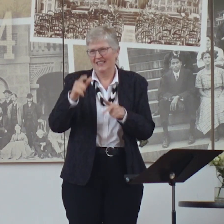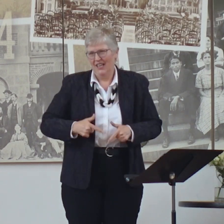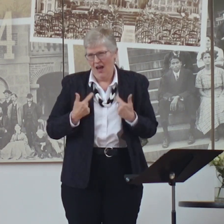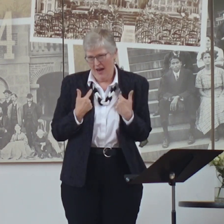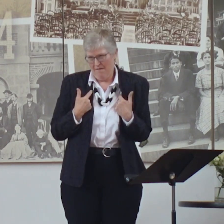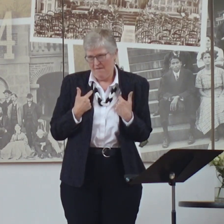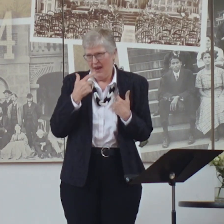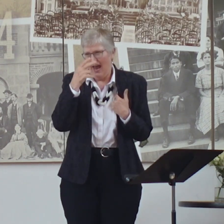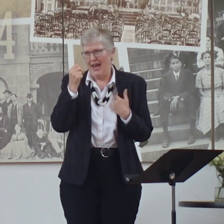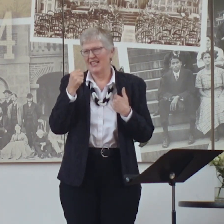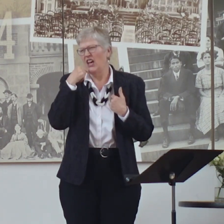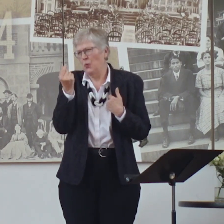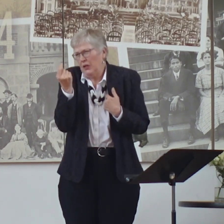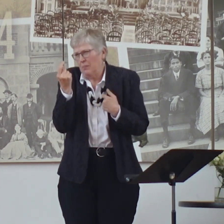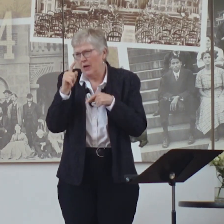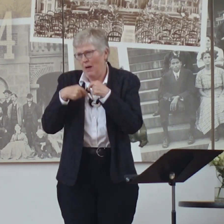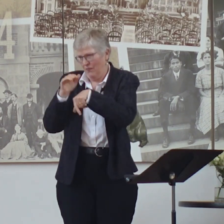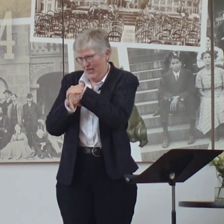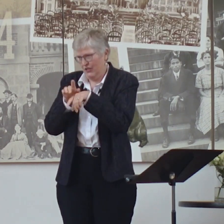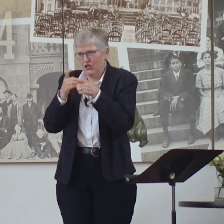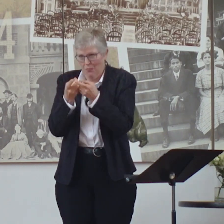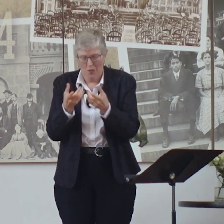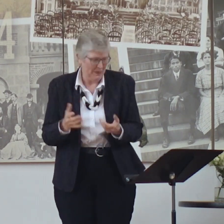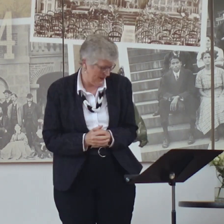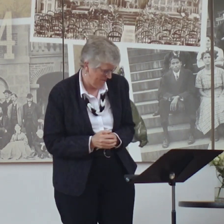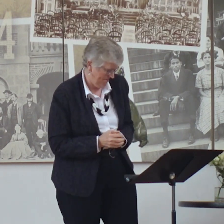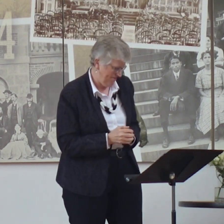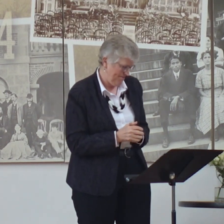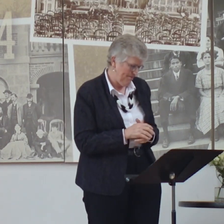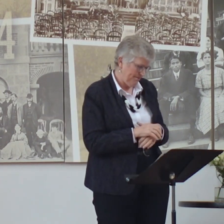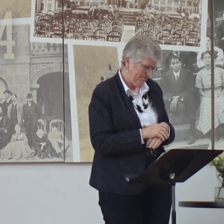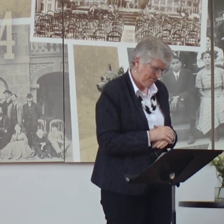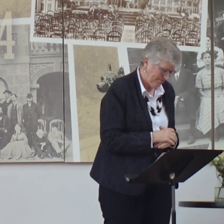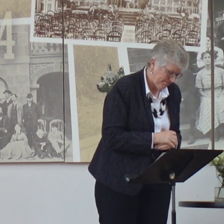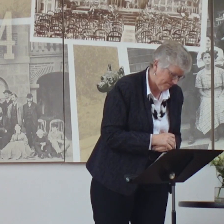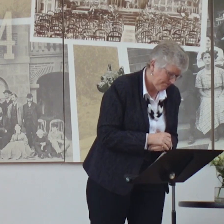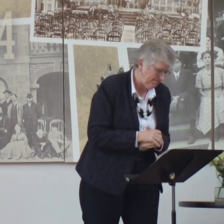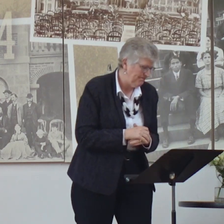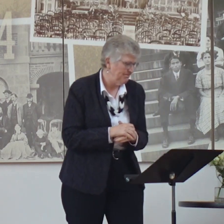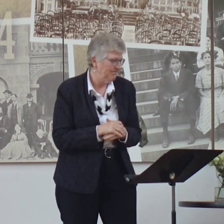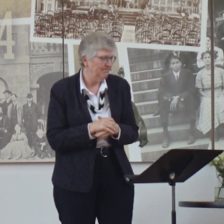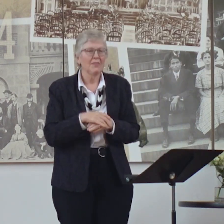life, I just wanted to share a few reflections about what she meant to our department.